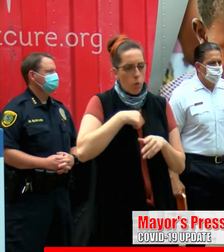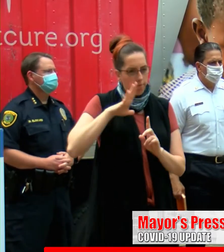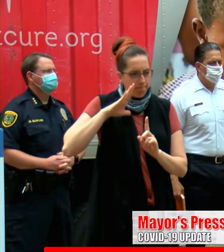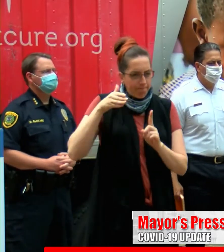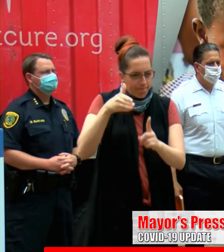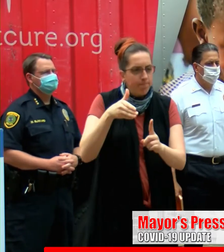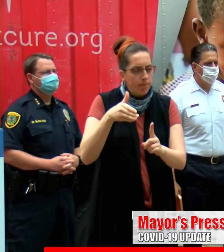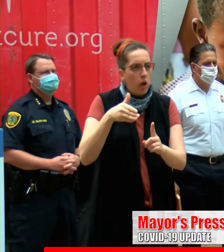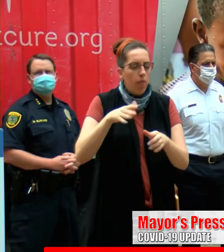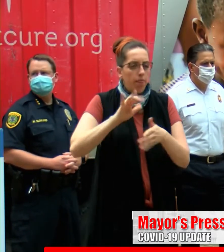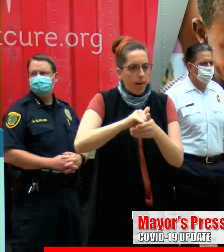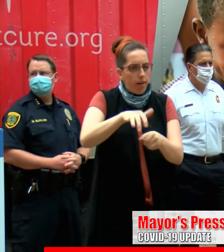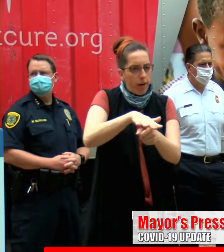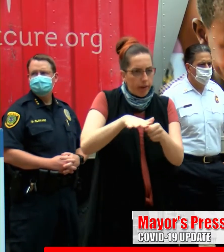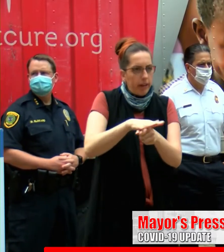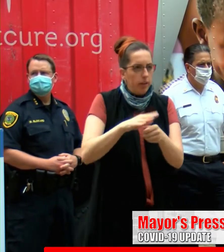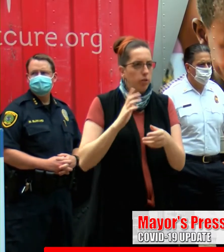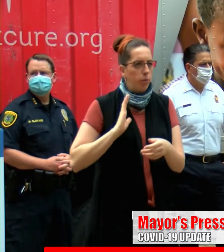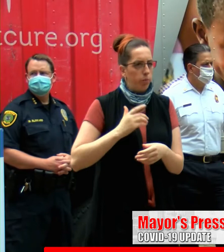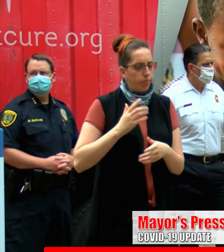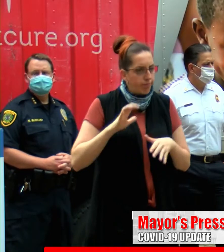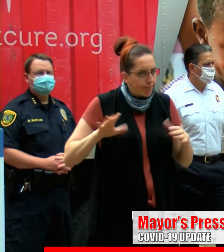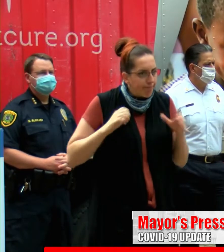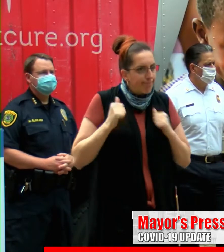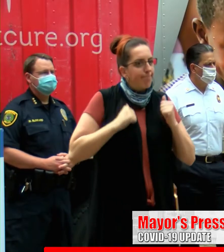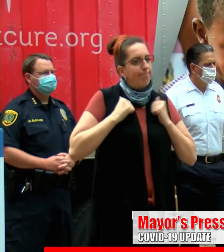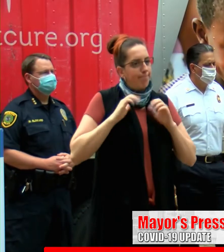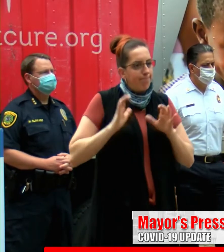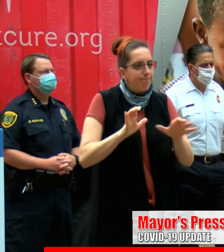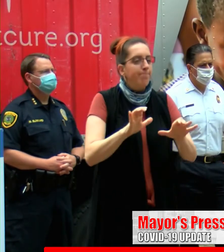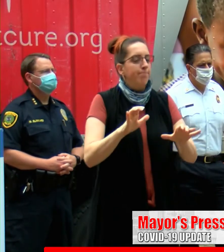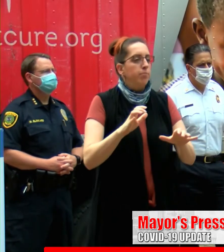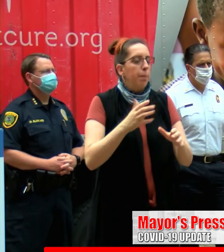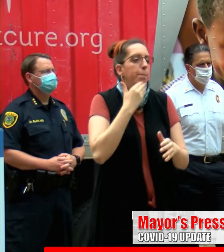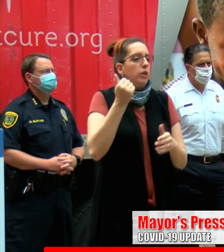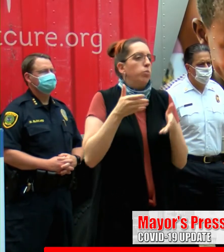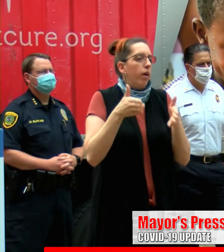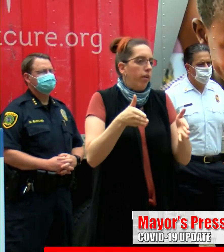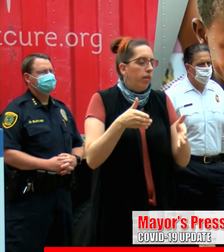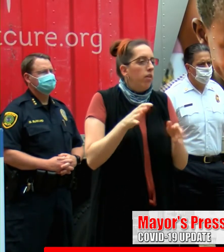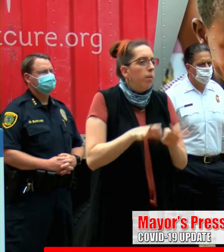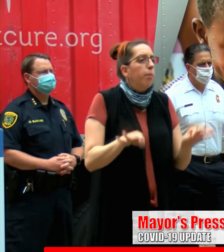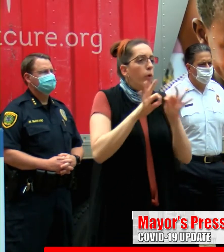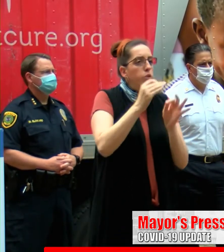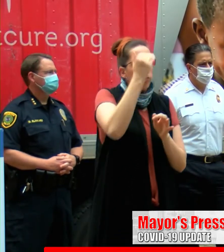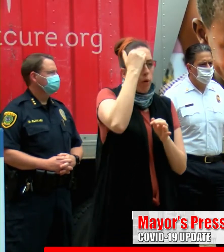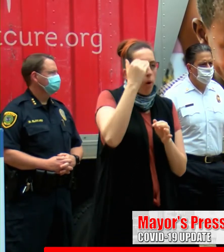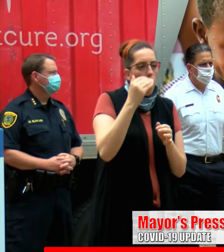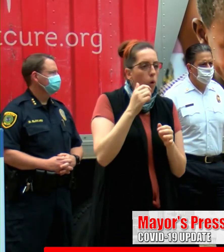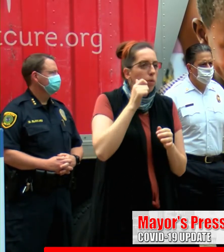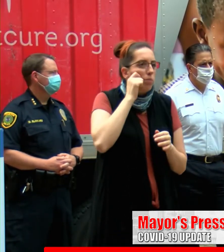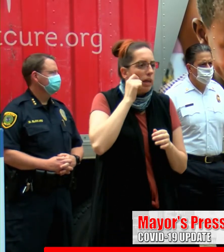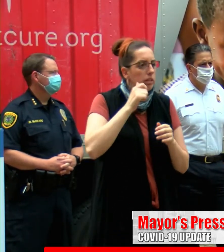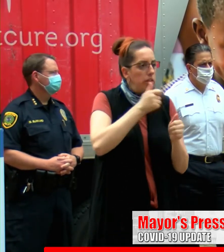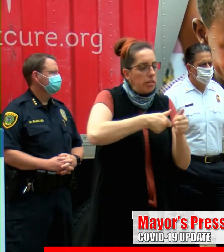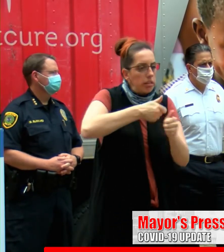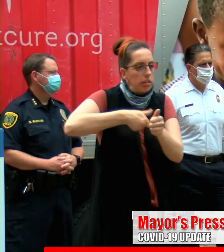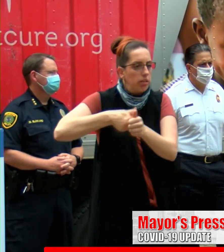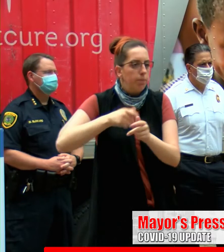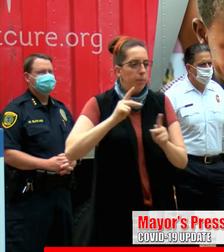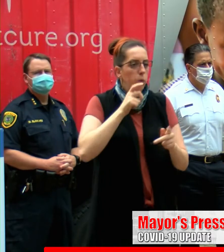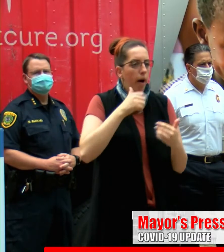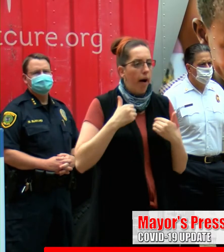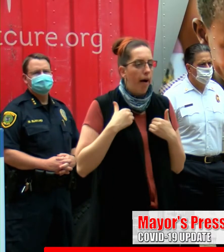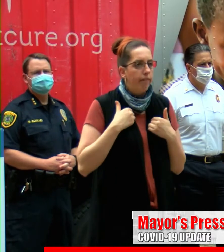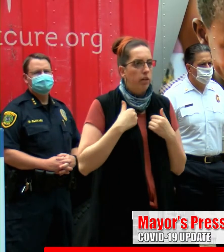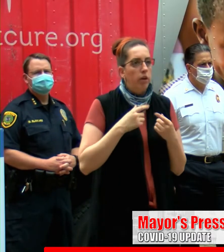our strategies. But it is important, just like it's important to know their ethnic identity. Okay, that's important.